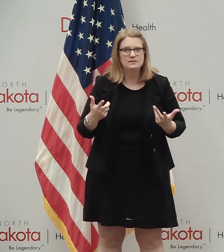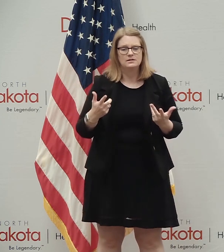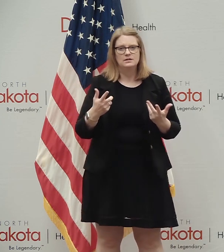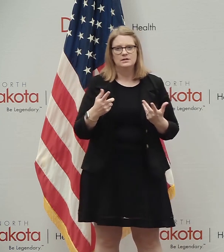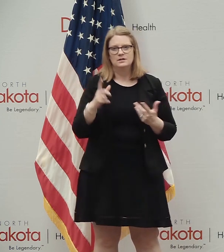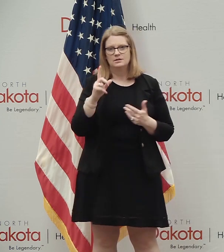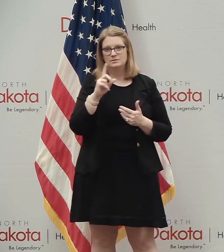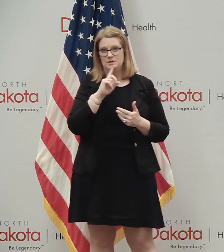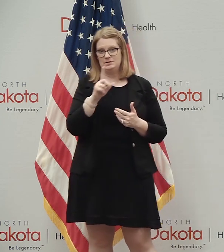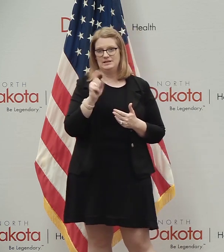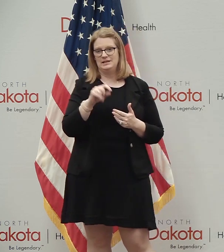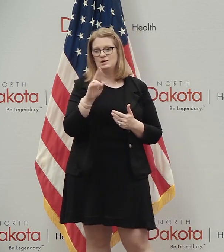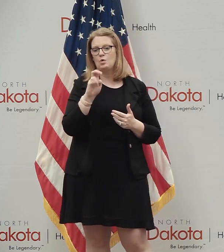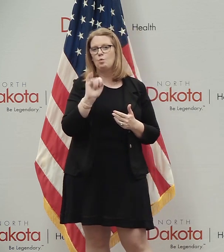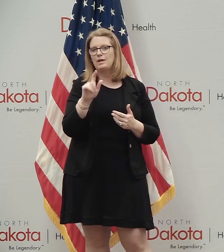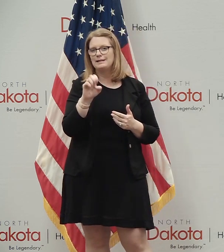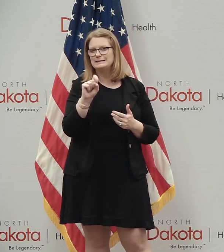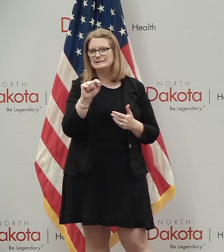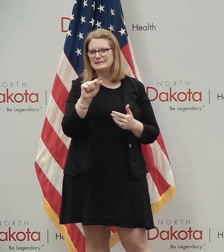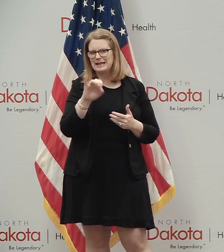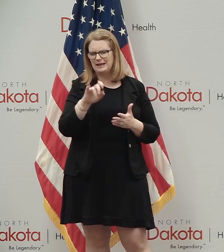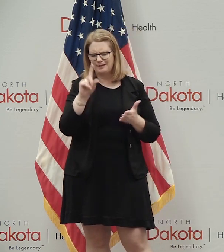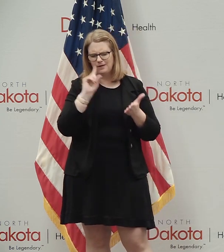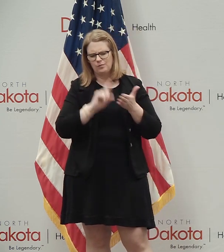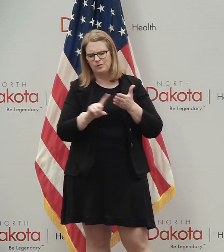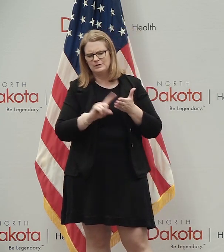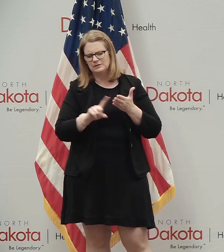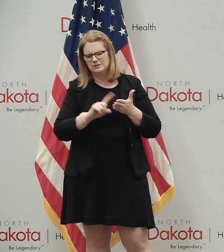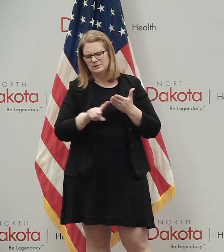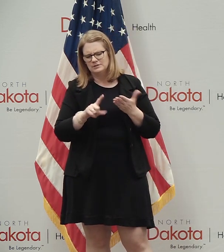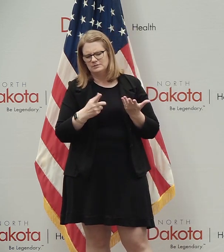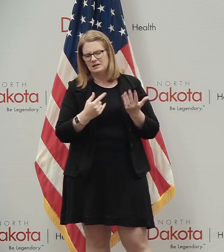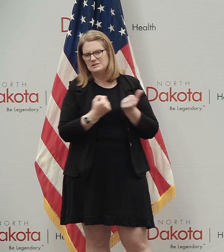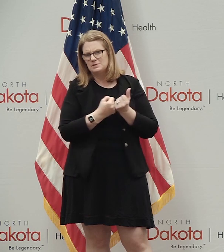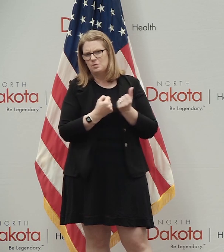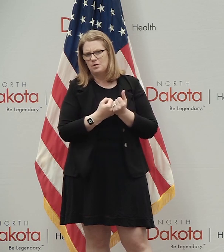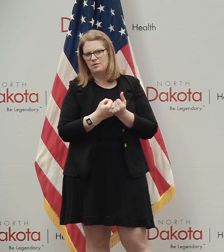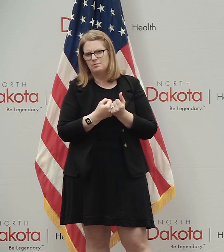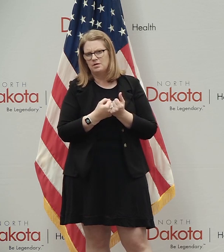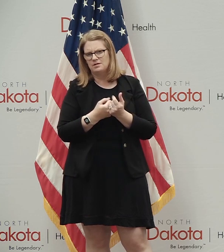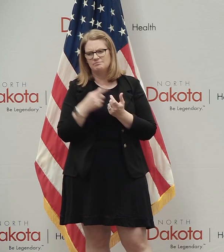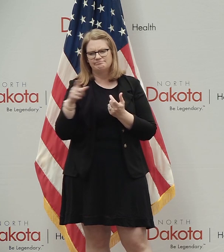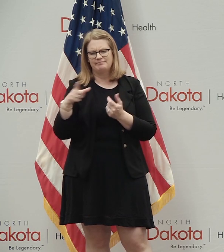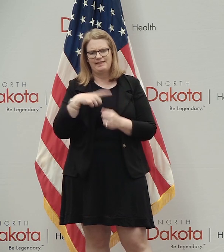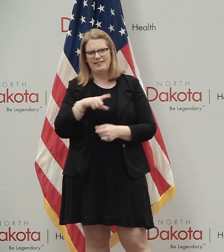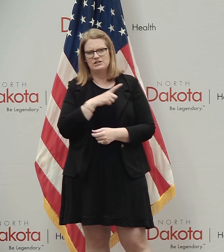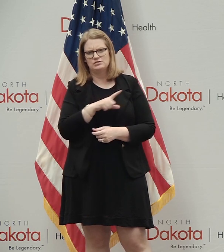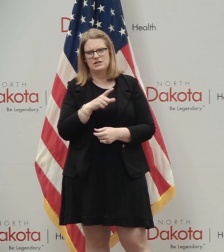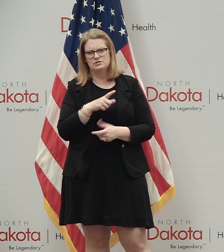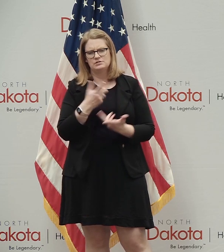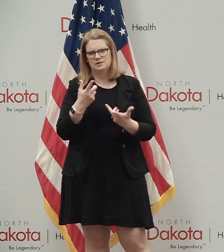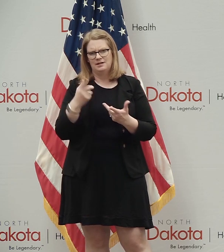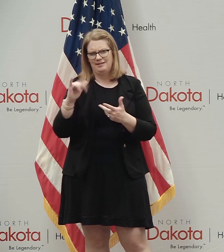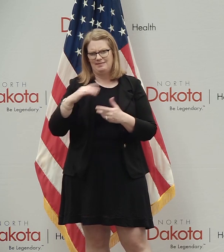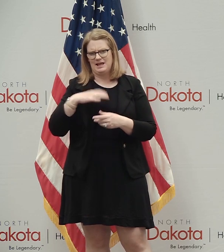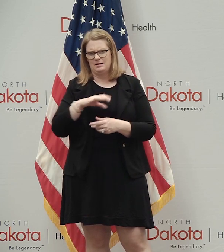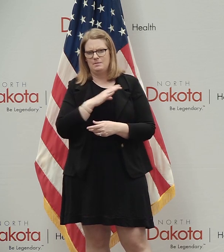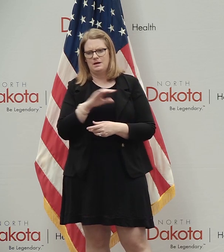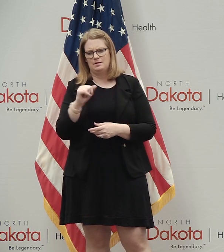study to take a look at that was already in place, supported by appropriation from the legislature. So I